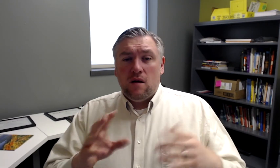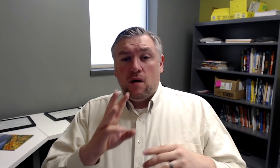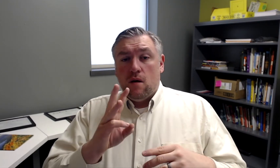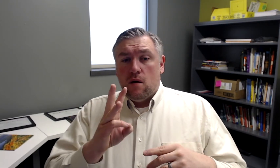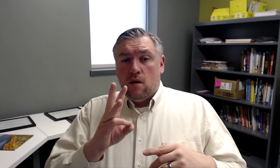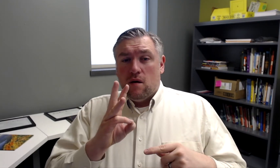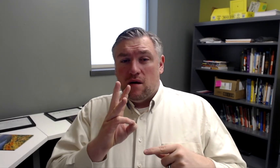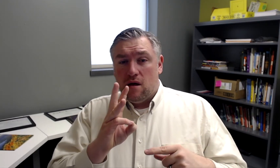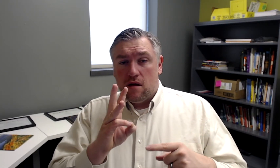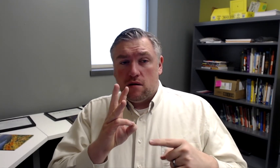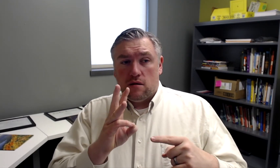So